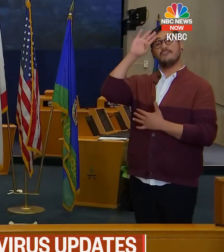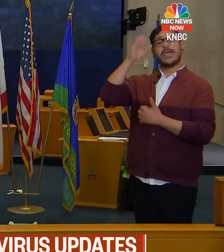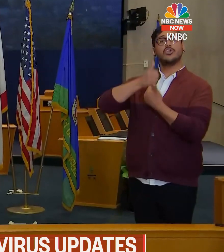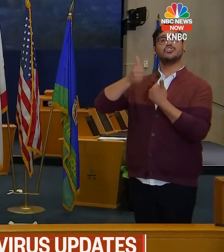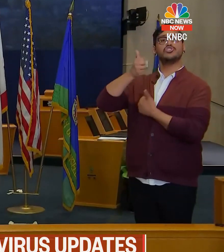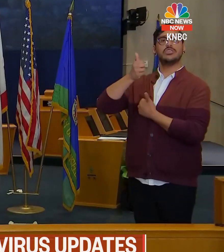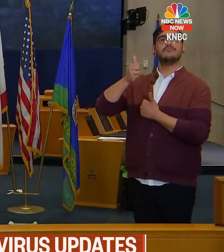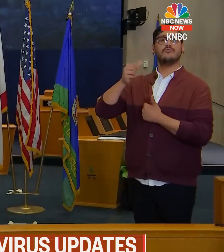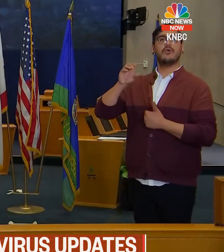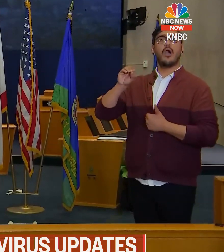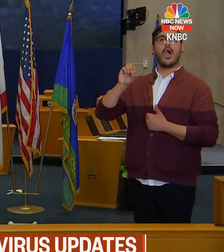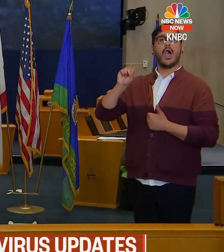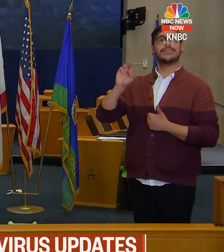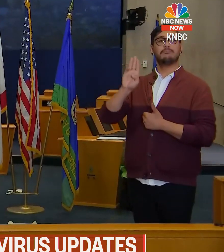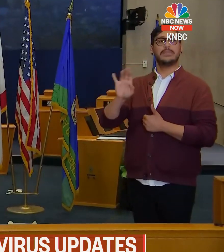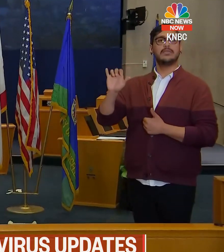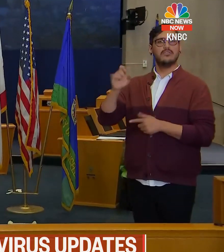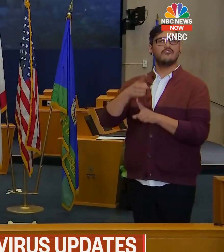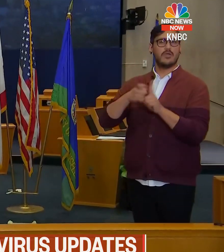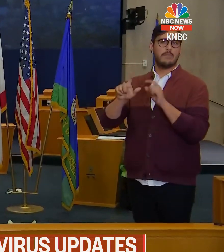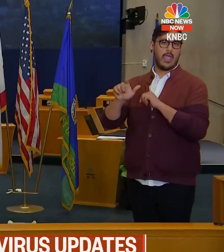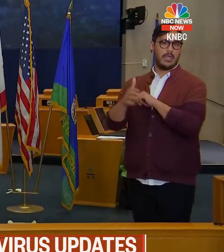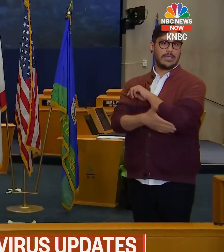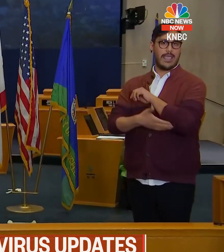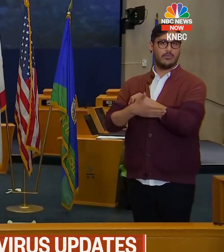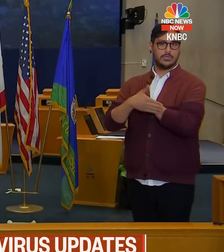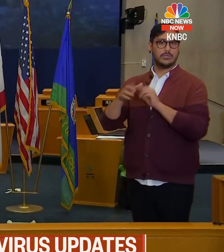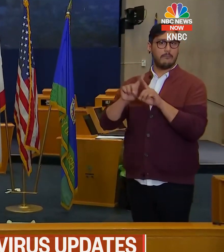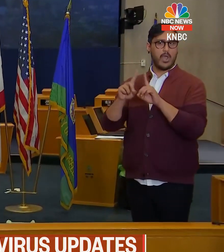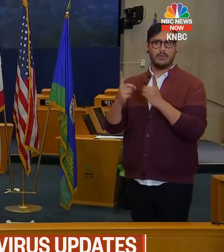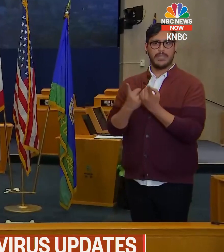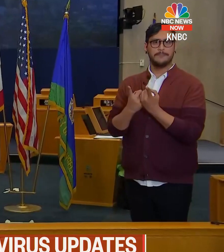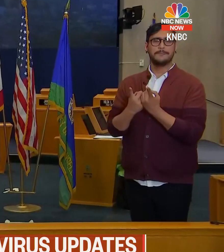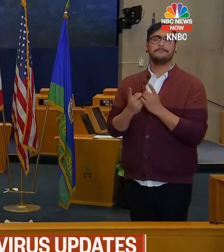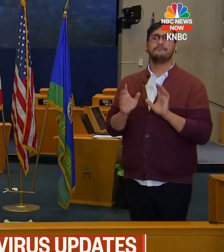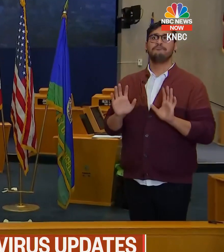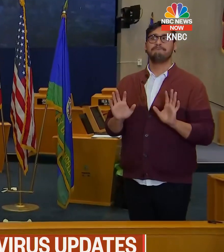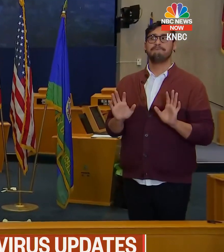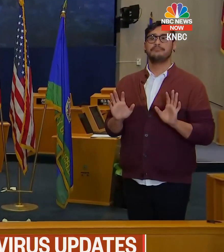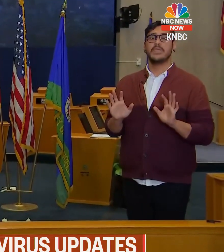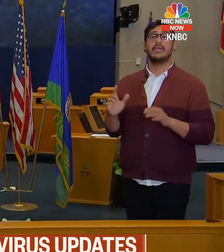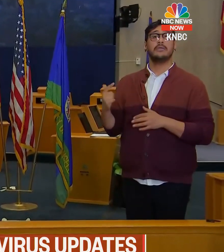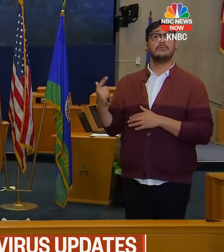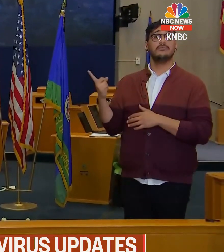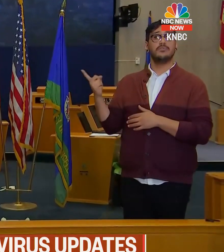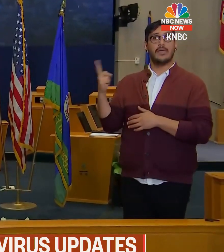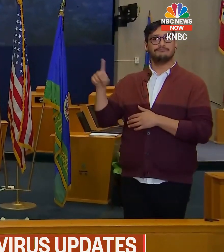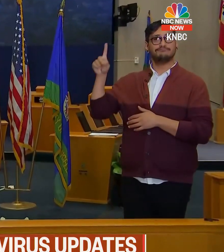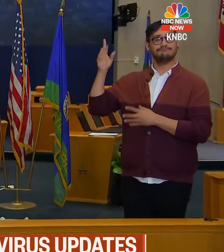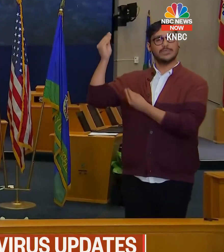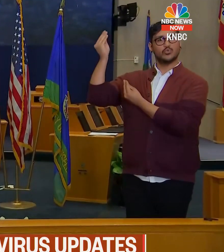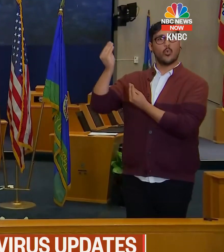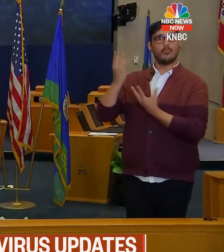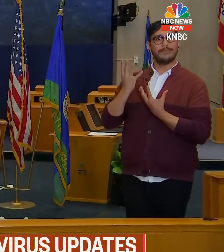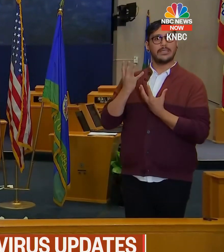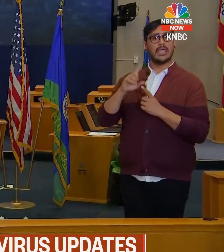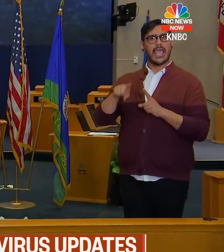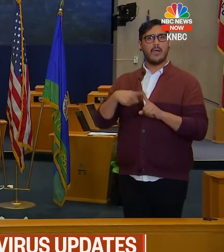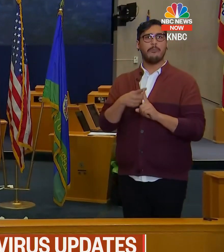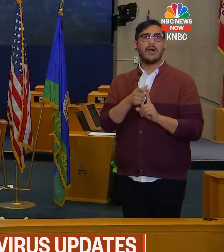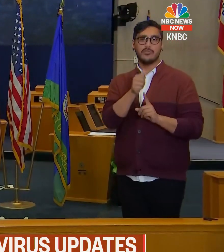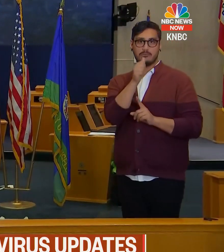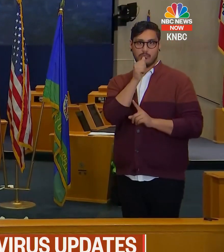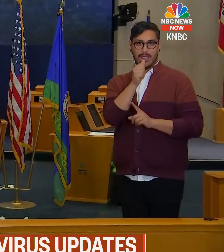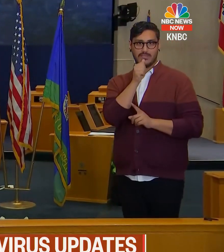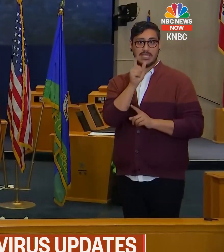Fire Department. And I was advised that as it pertains to the privacy